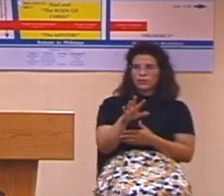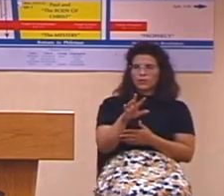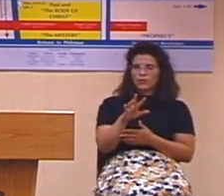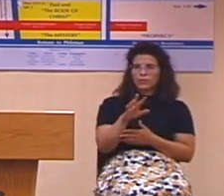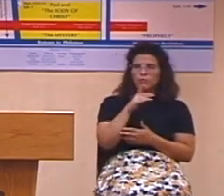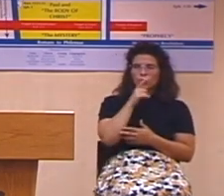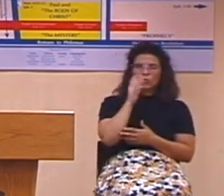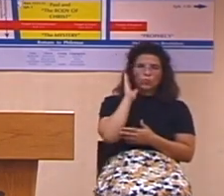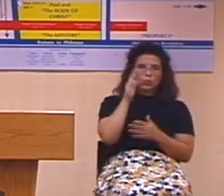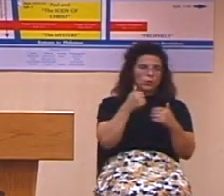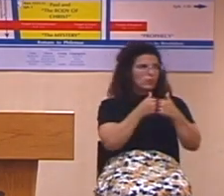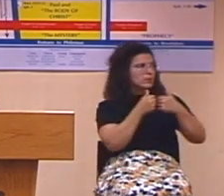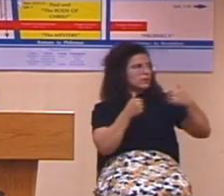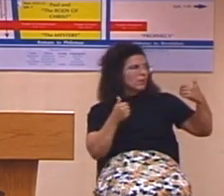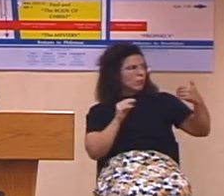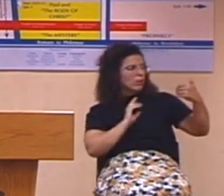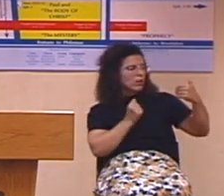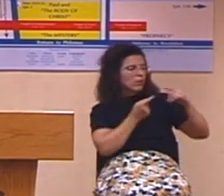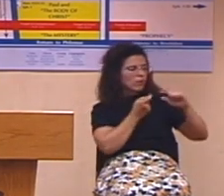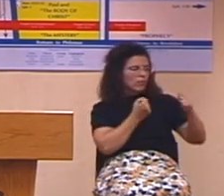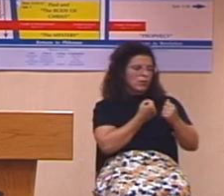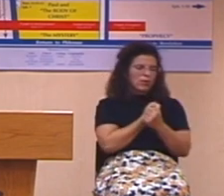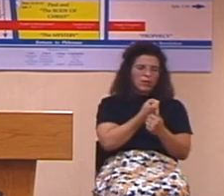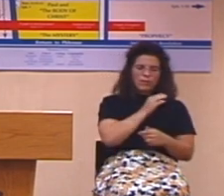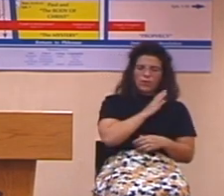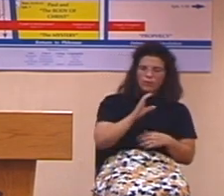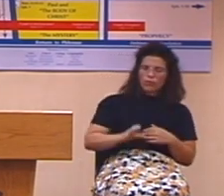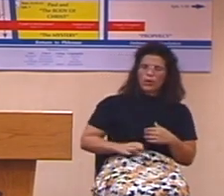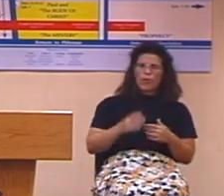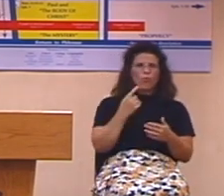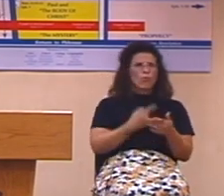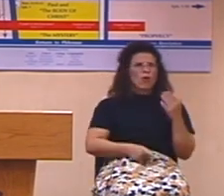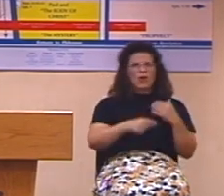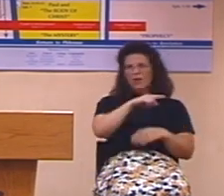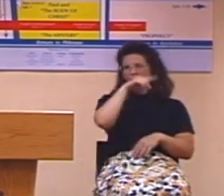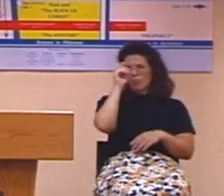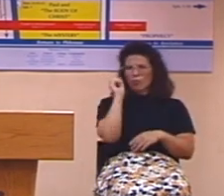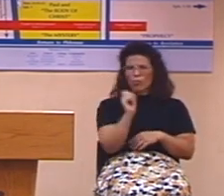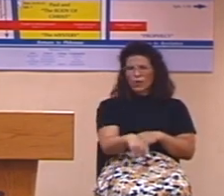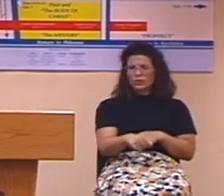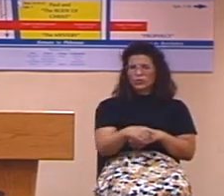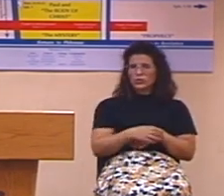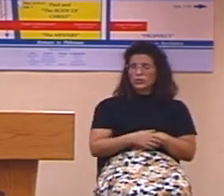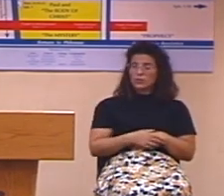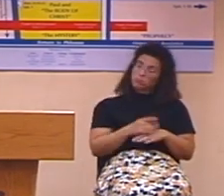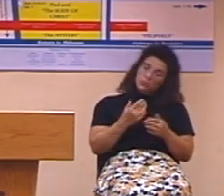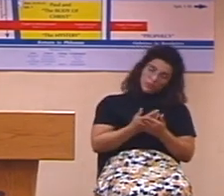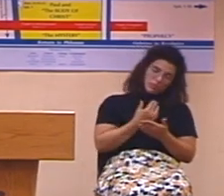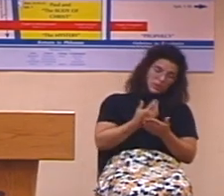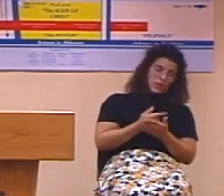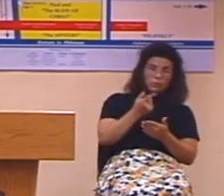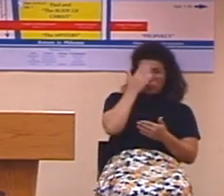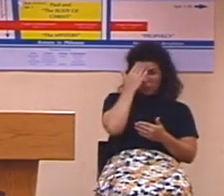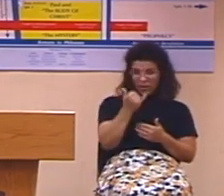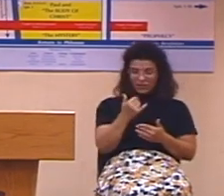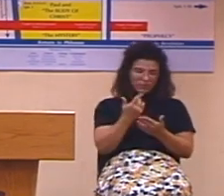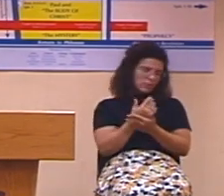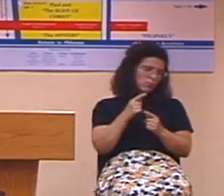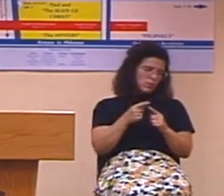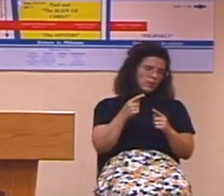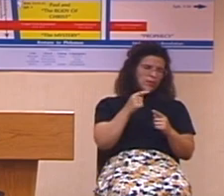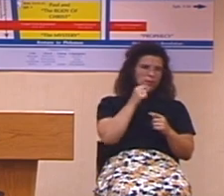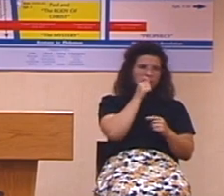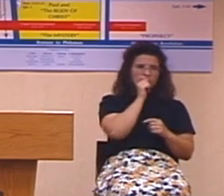35. Who shall separate us from the love of Christ? Boy, what a question. You know why? Because sometimes when the suffering hits, you know what you think